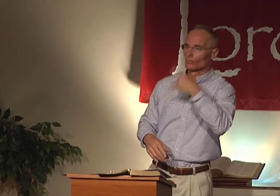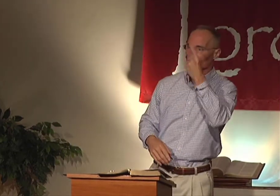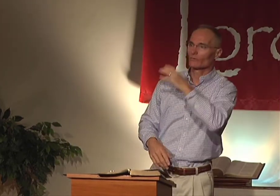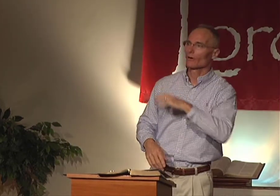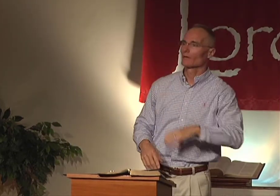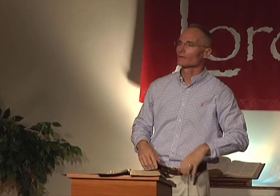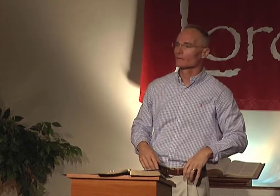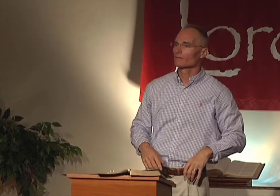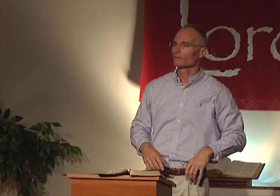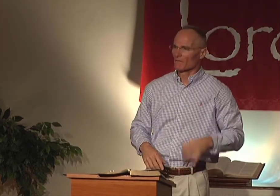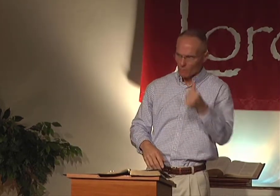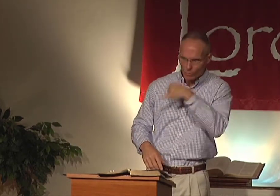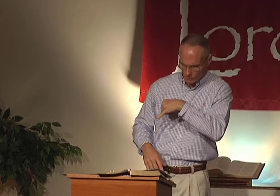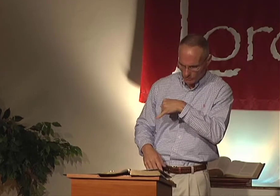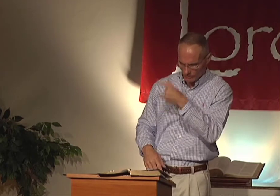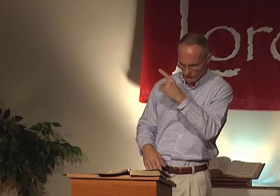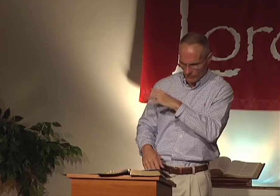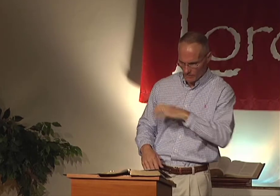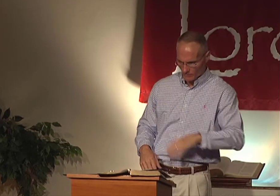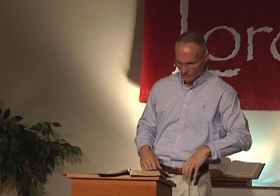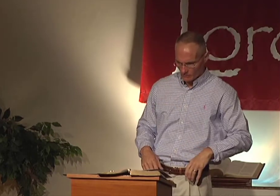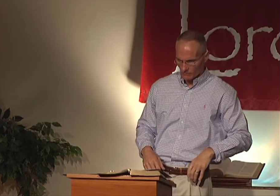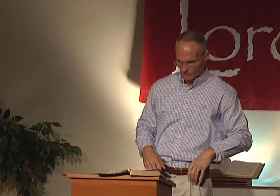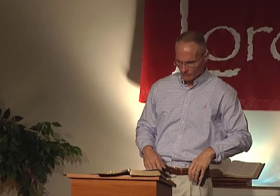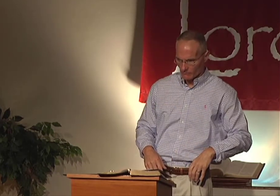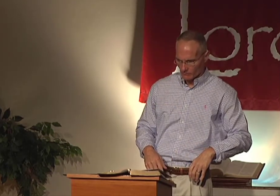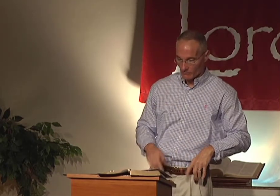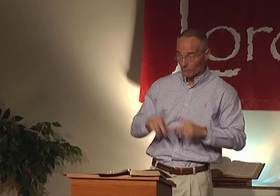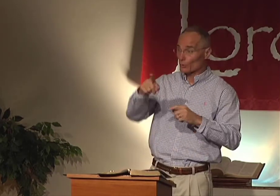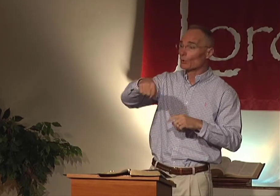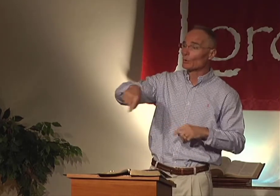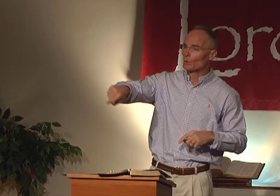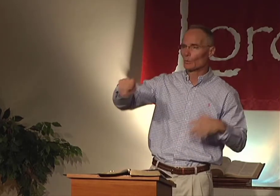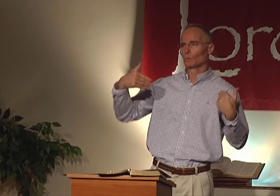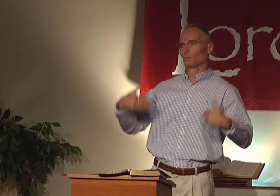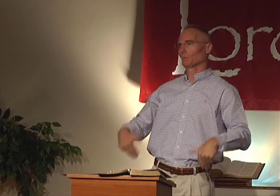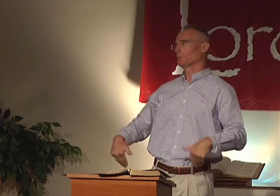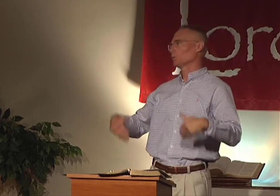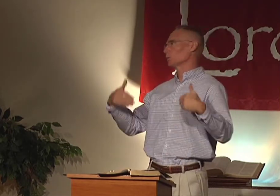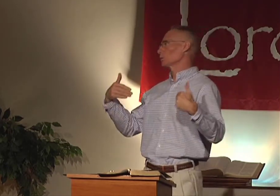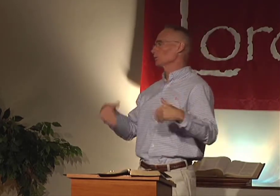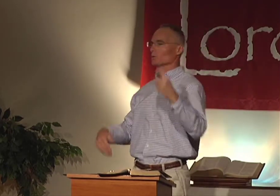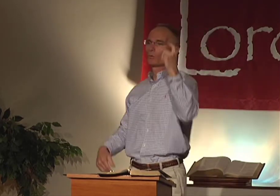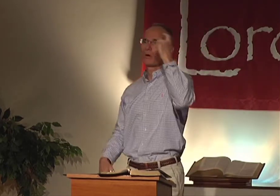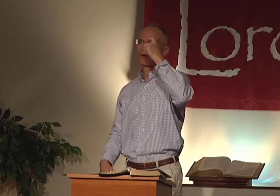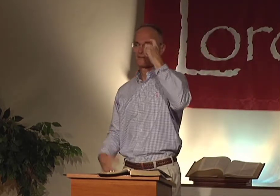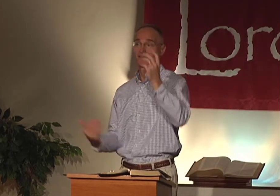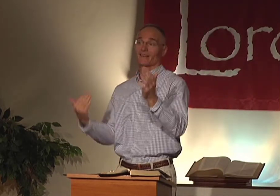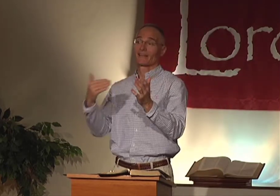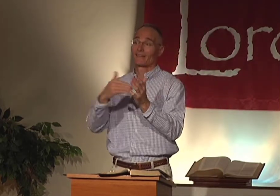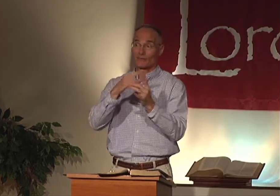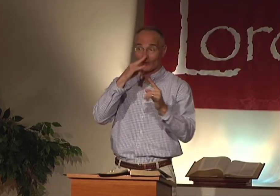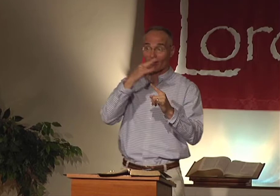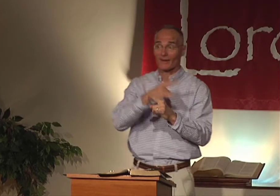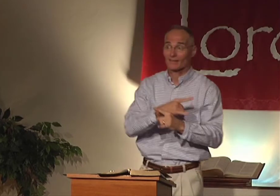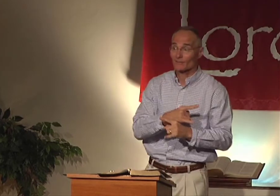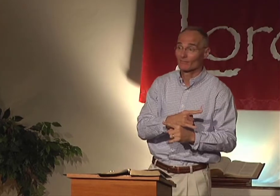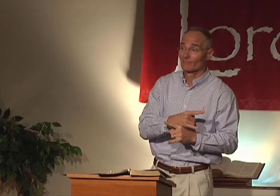We are fools, he says, for Christ's sake. But you are wise. You see